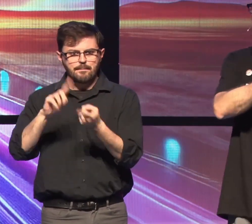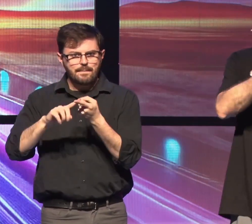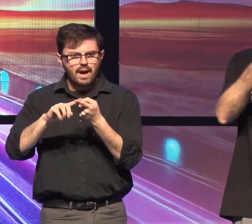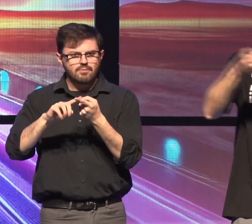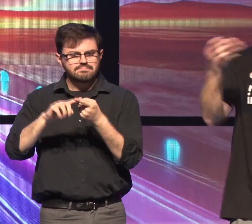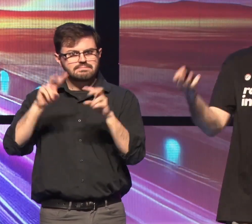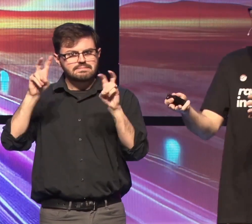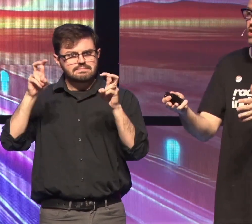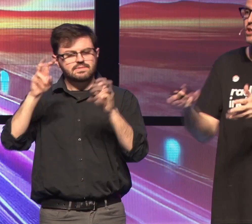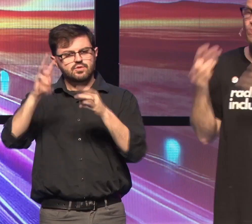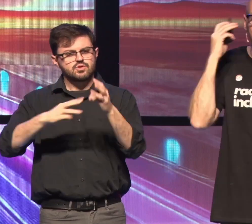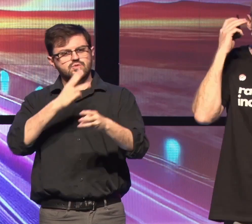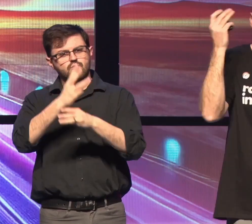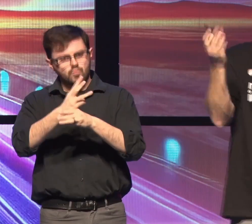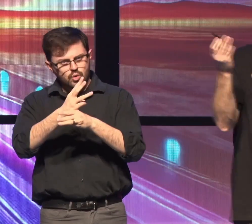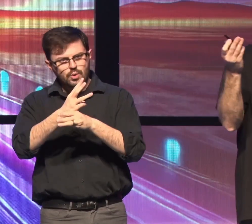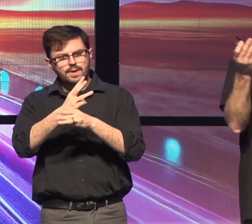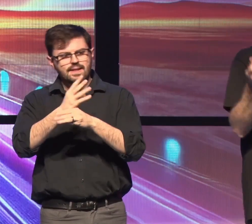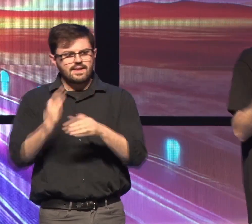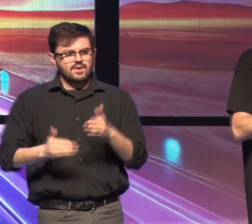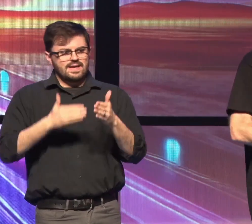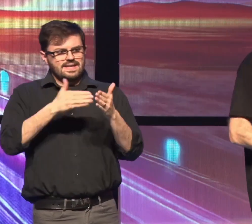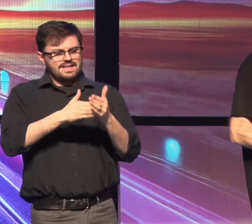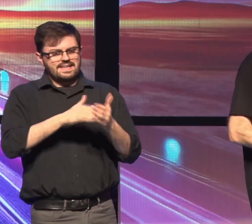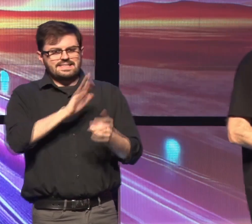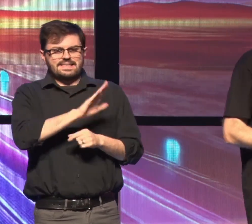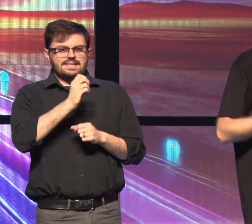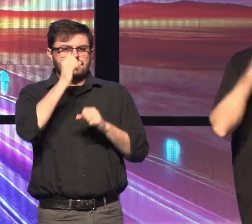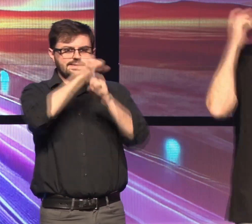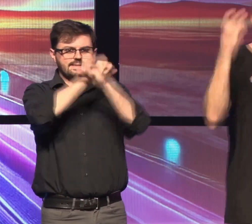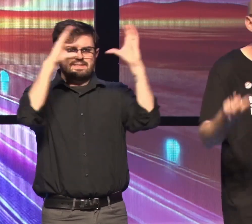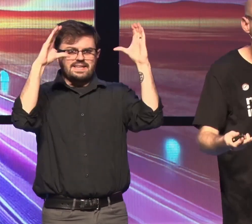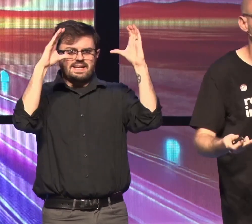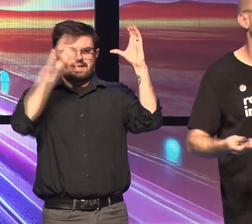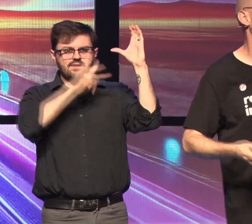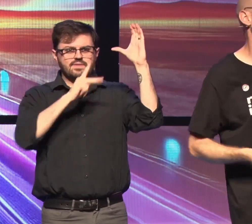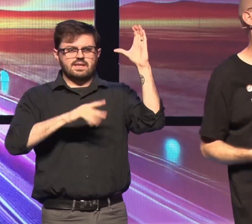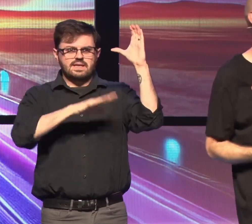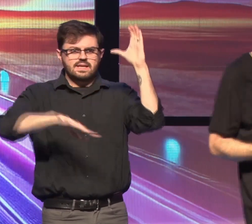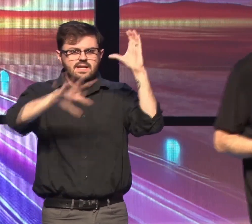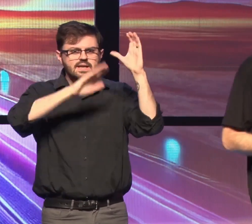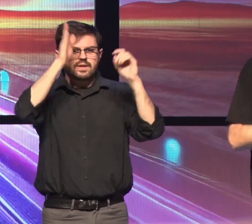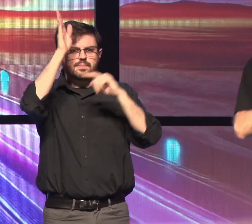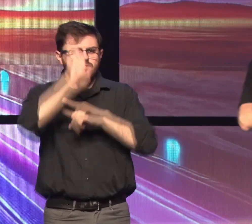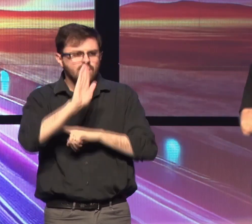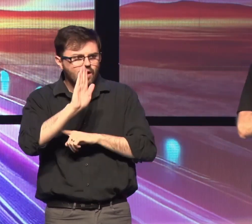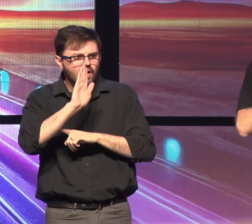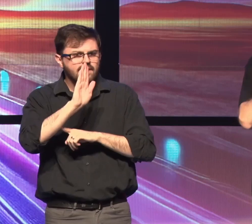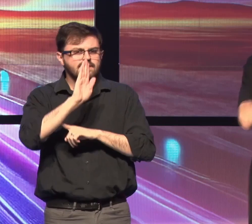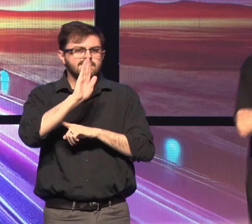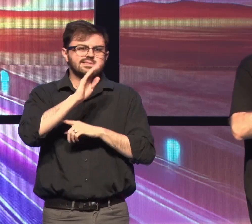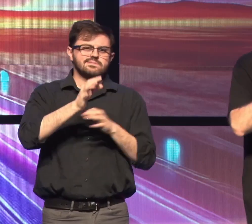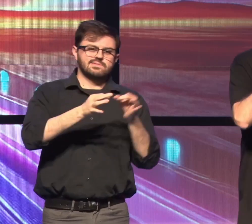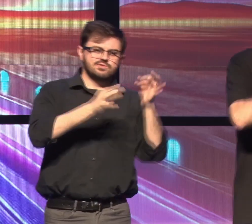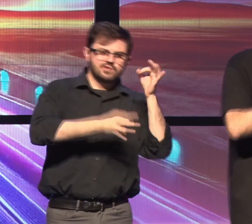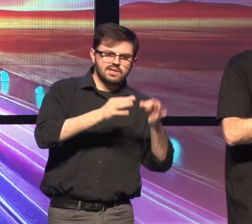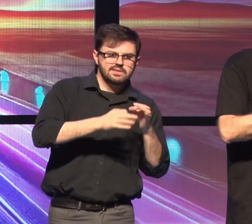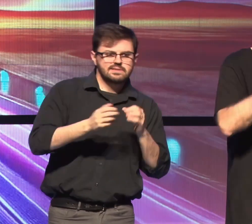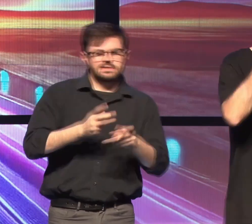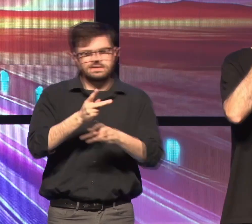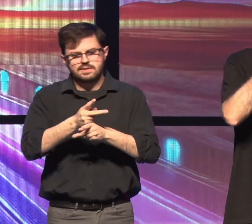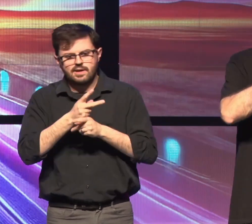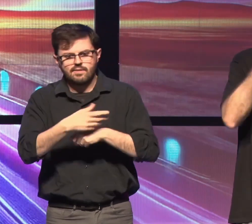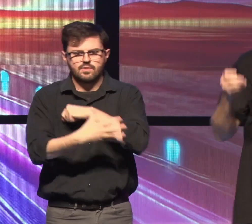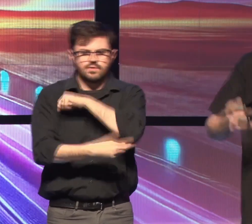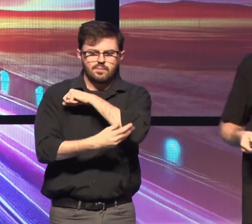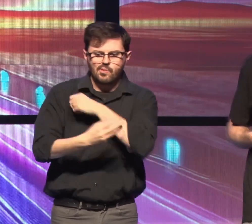and in contradiction to what he understands the kingdom of God to be, what he understands righteousness to be, which is justice, care for the poor,